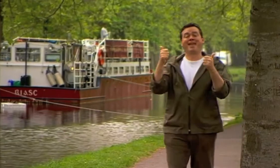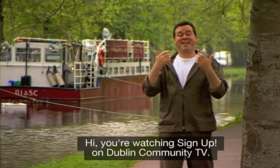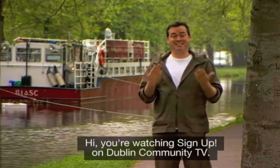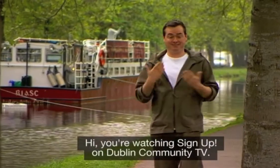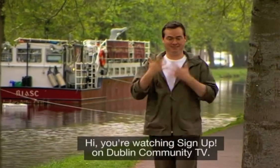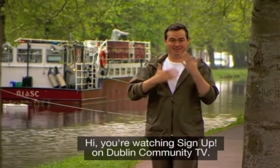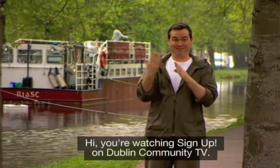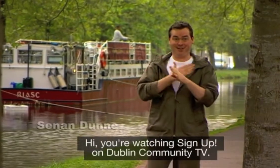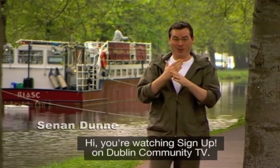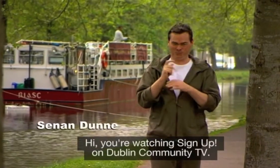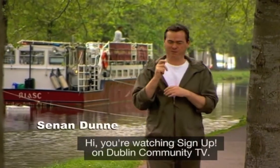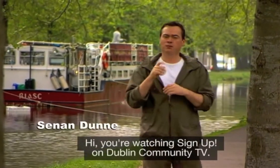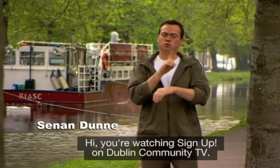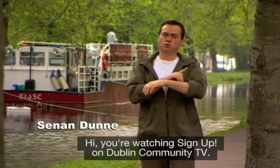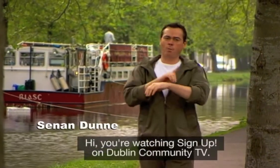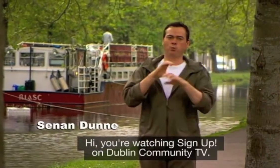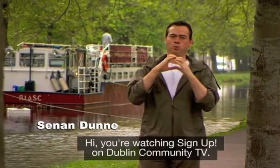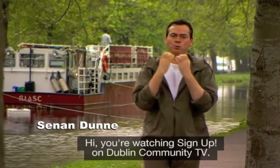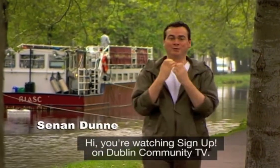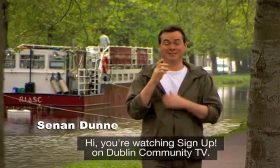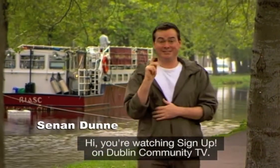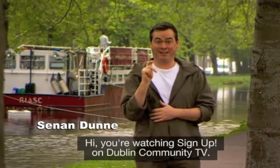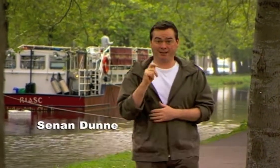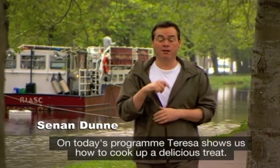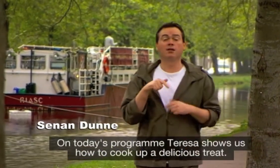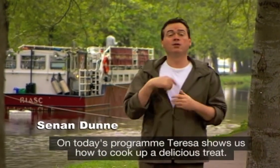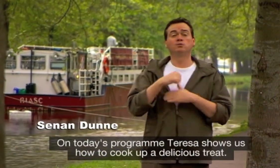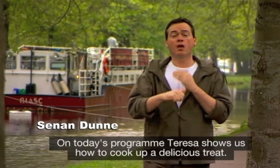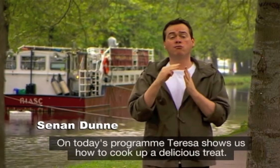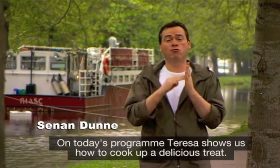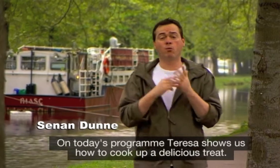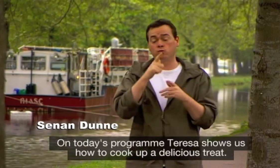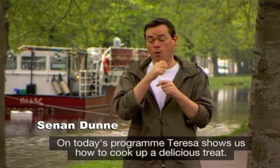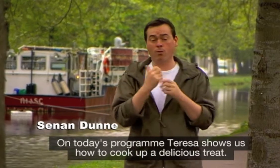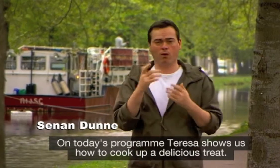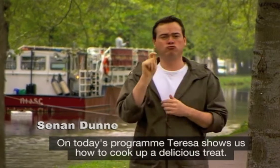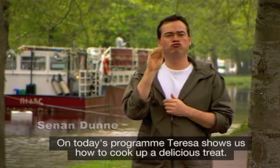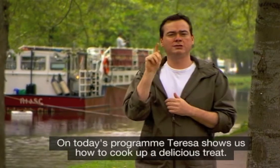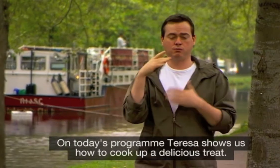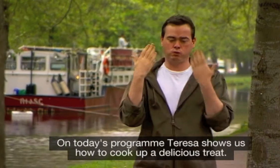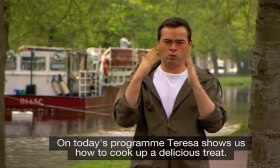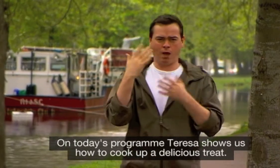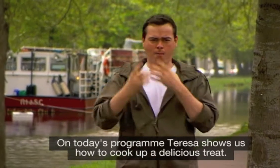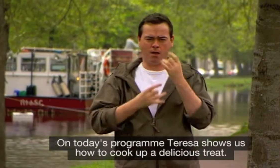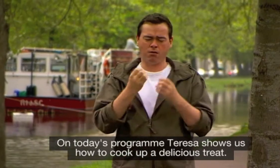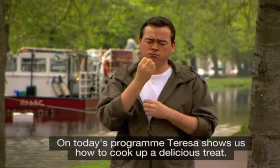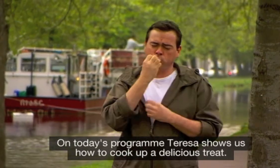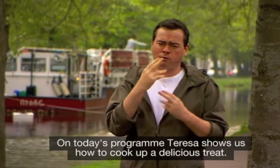Hi, you're watching Sign Up on Dublin Community TV. On today's programme, Teresa shows us how to cook up a delicious